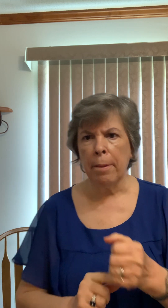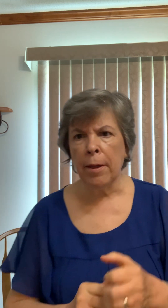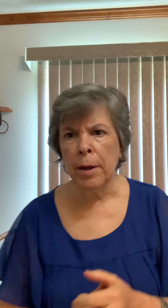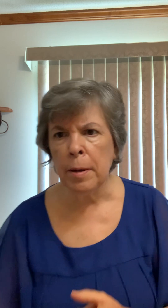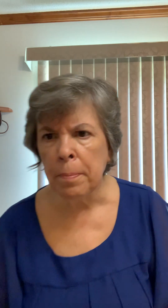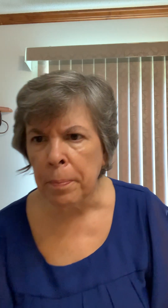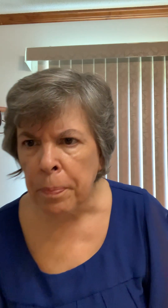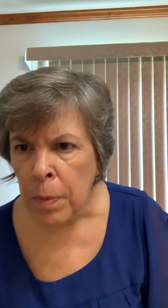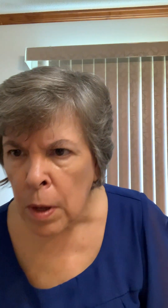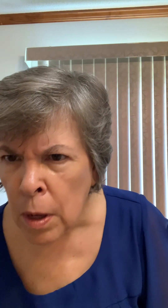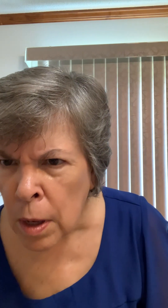Okay.